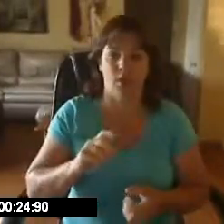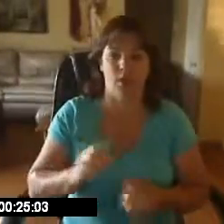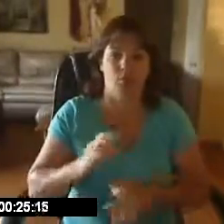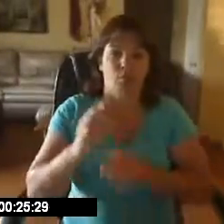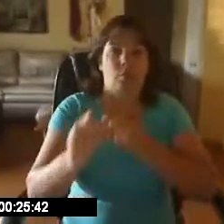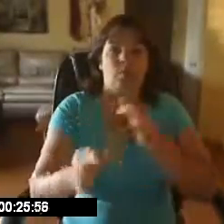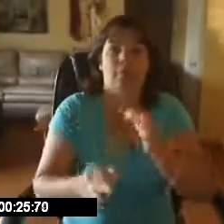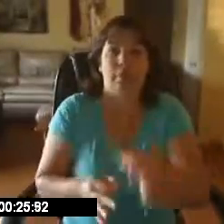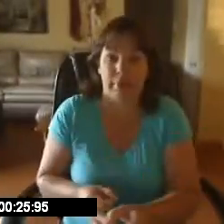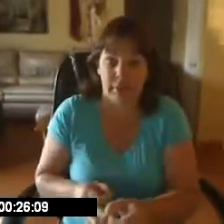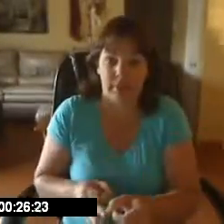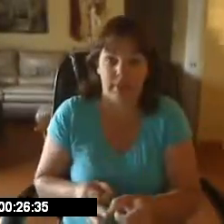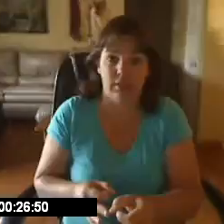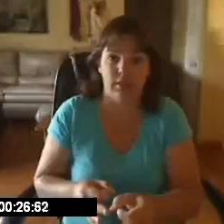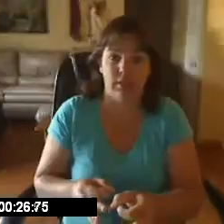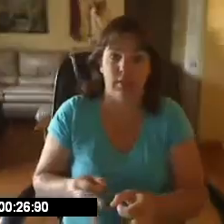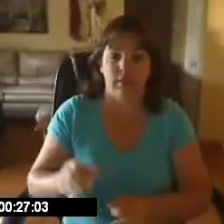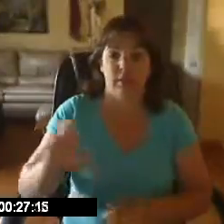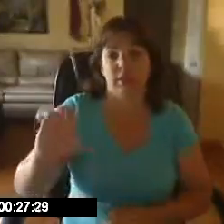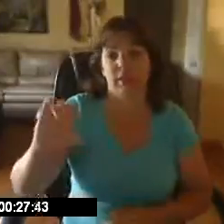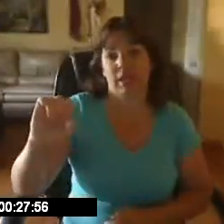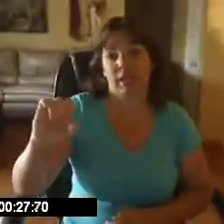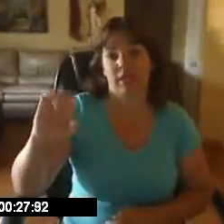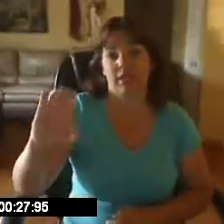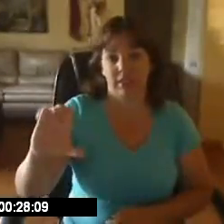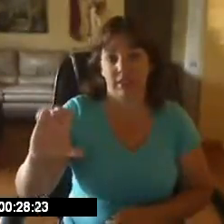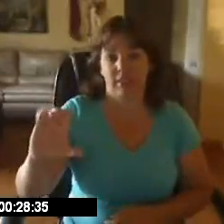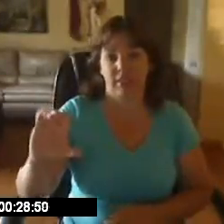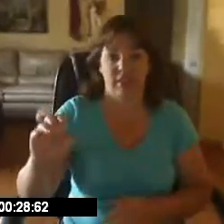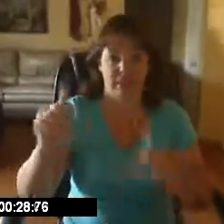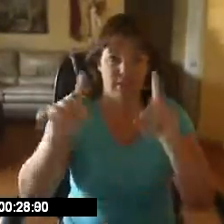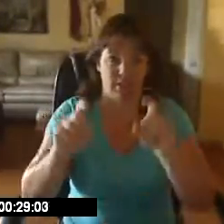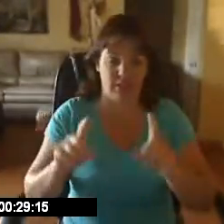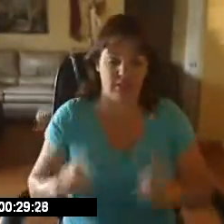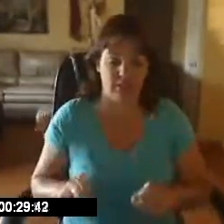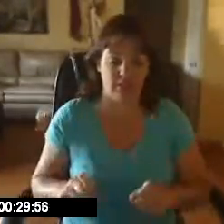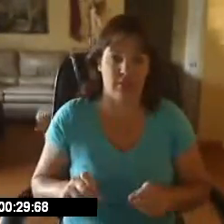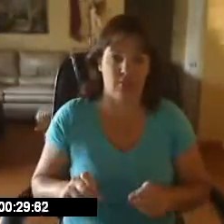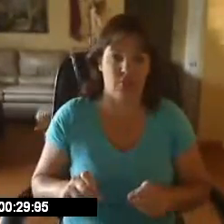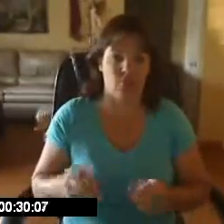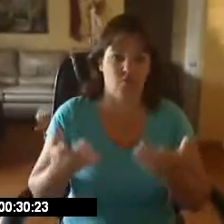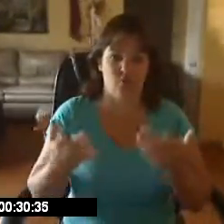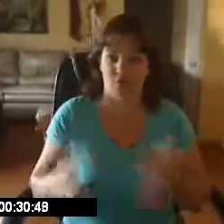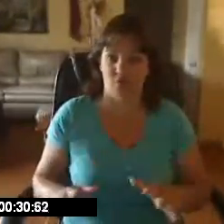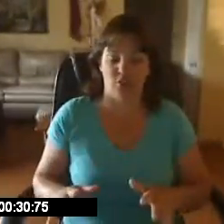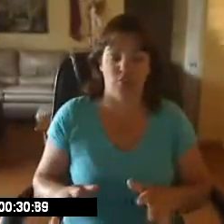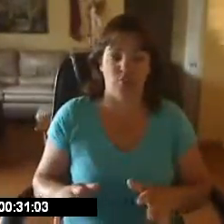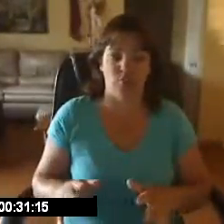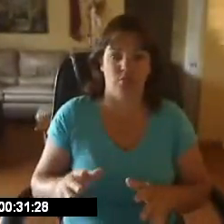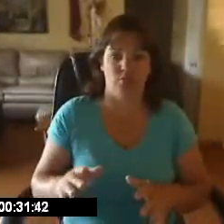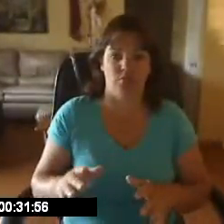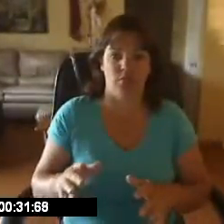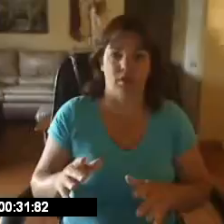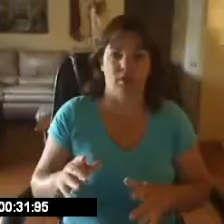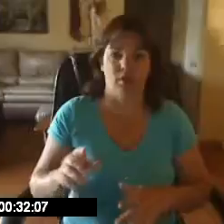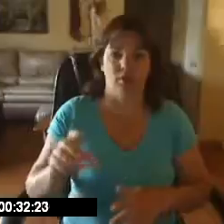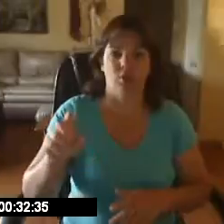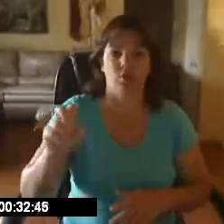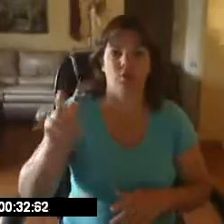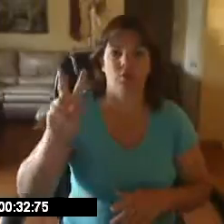end in 2008. So this is the test that if you are a new interpreter, you're likely to